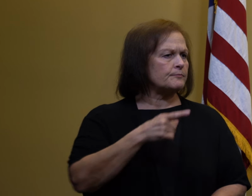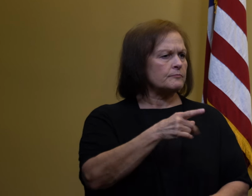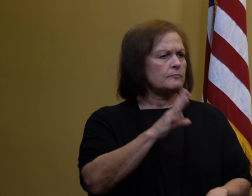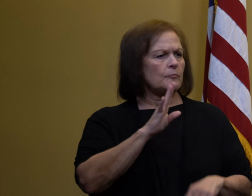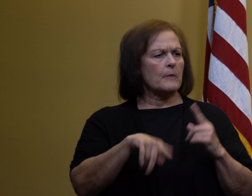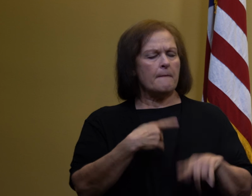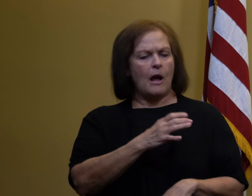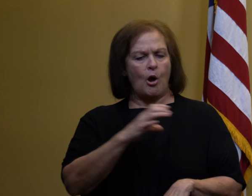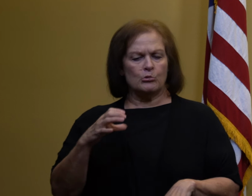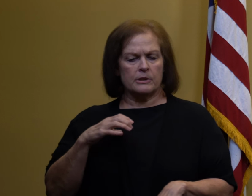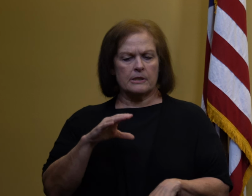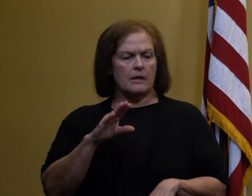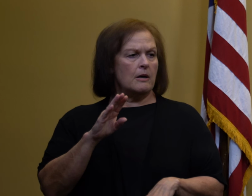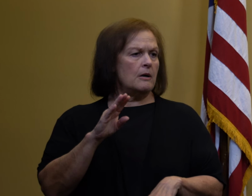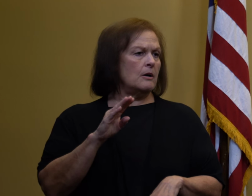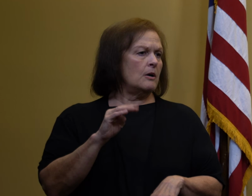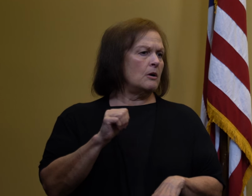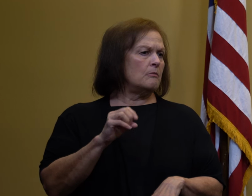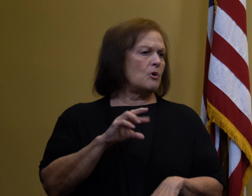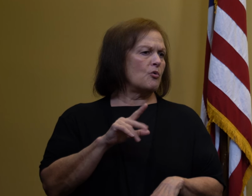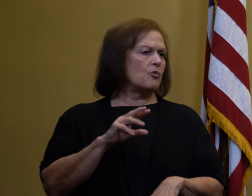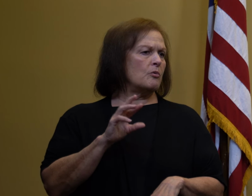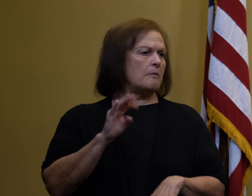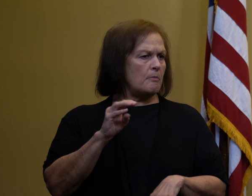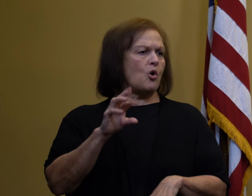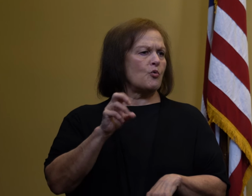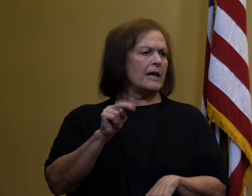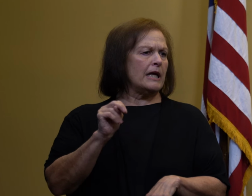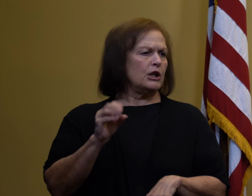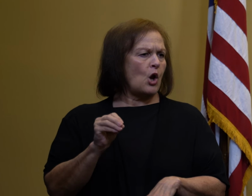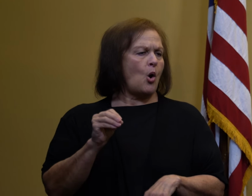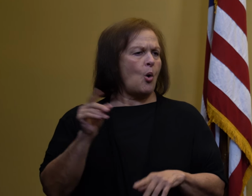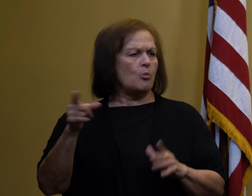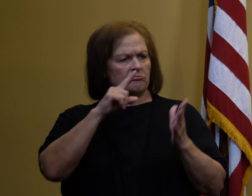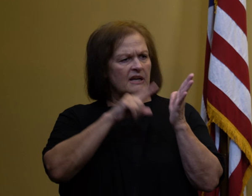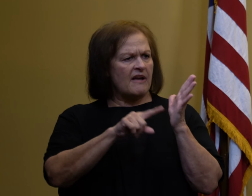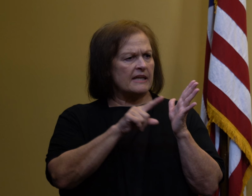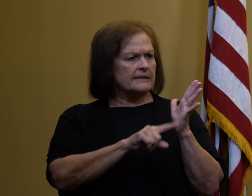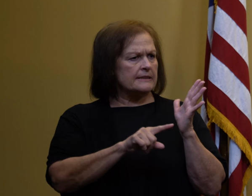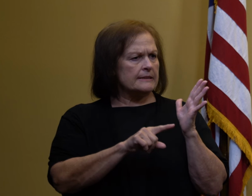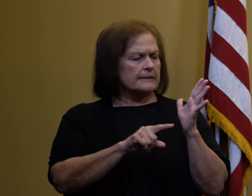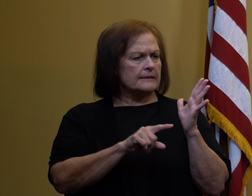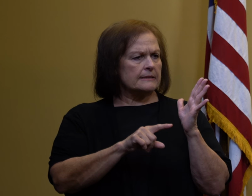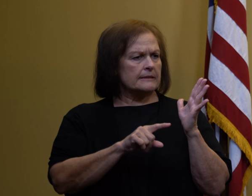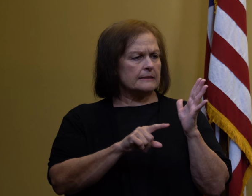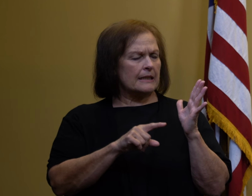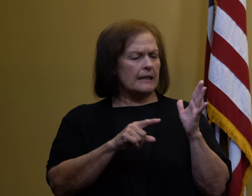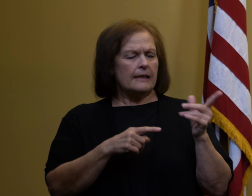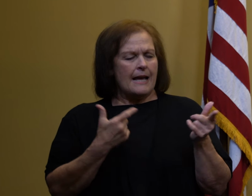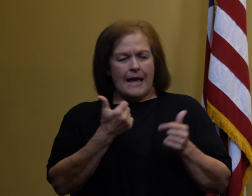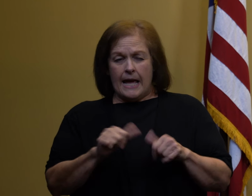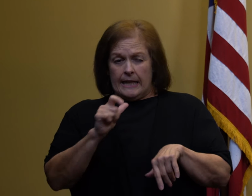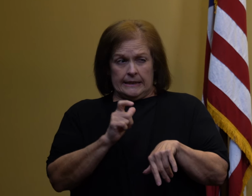Moreno asking for the legislative auditor to come in and take a look at the city's bookings and all of that? Well, anytime offering